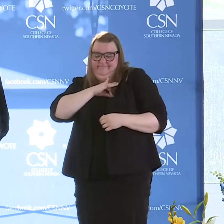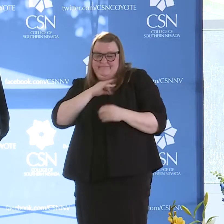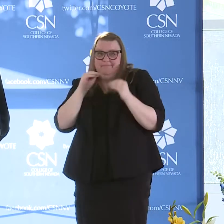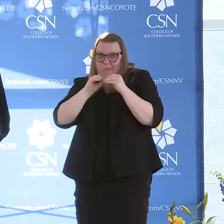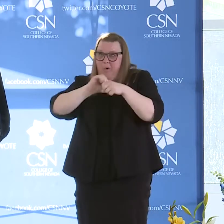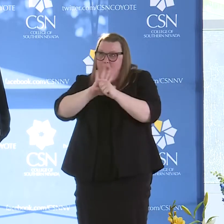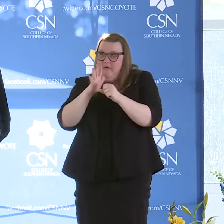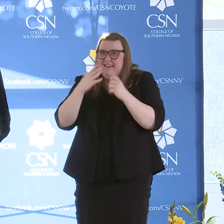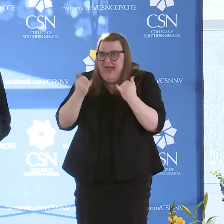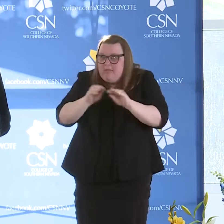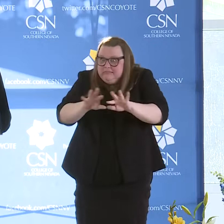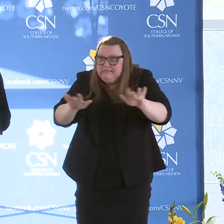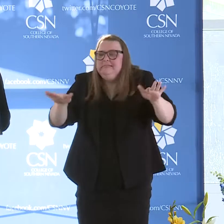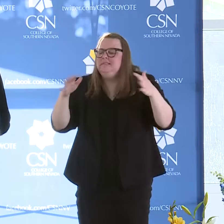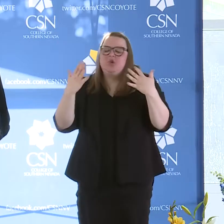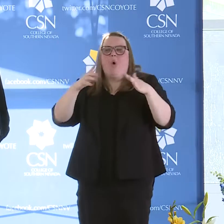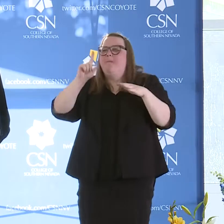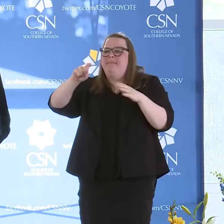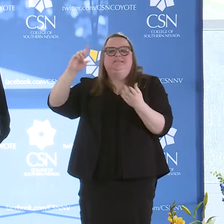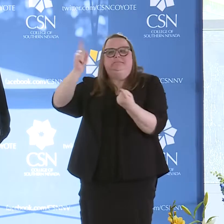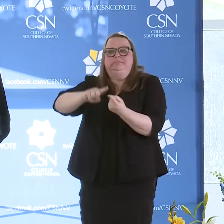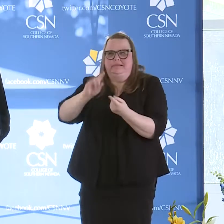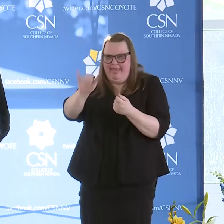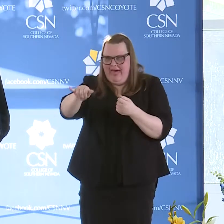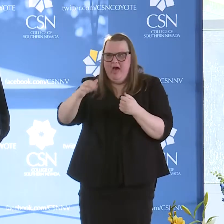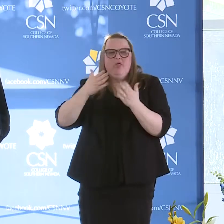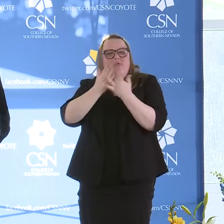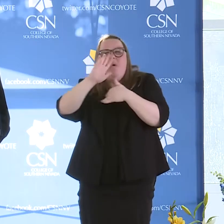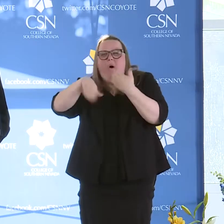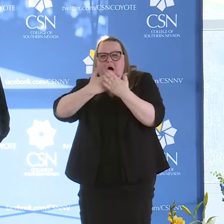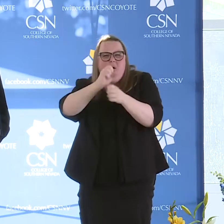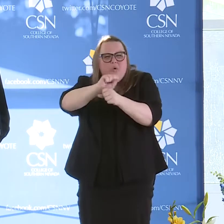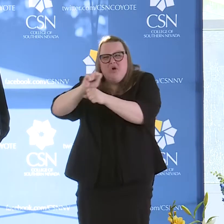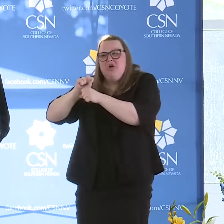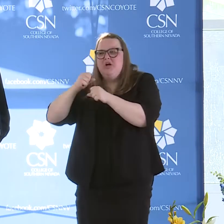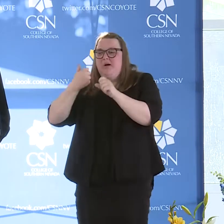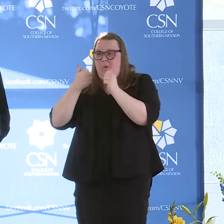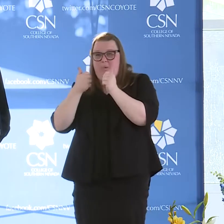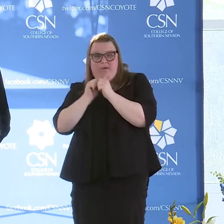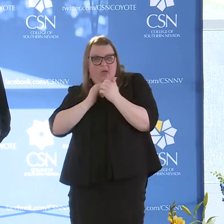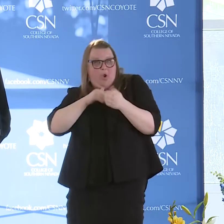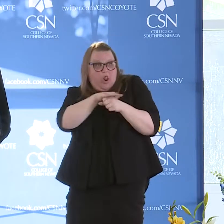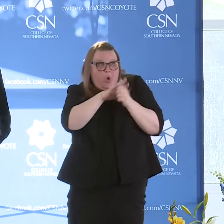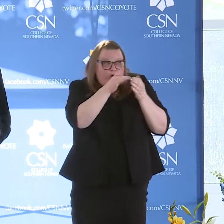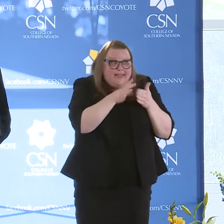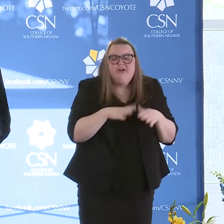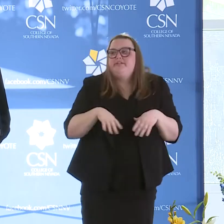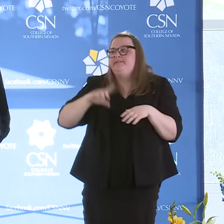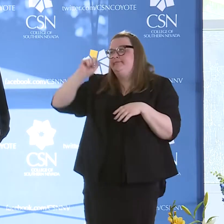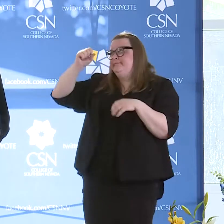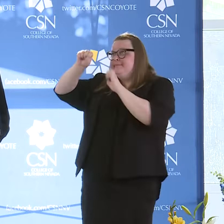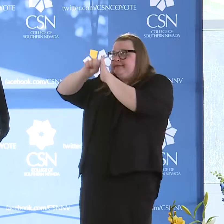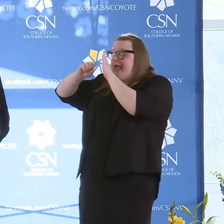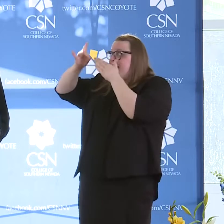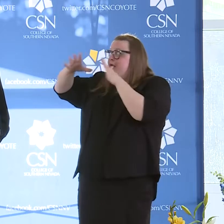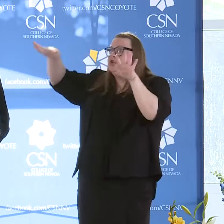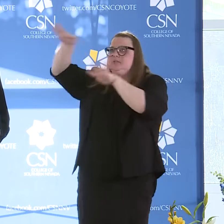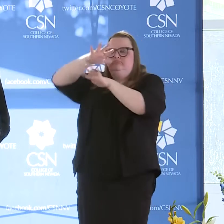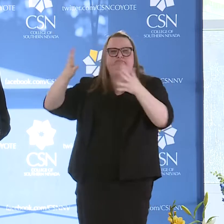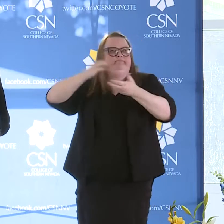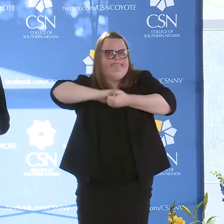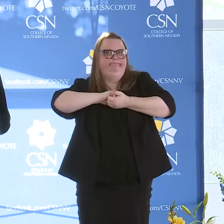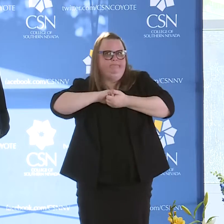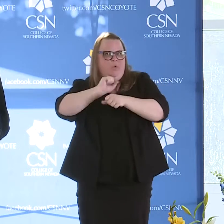through an all-state government effort in partnership with local leaders. Since the announcement of our renewed efforts,